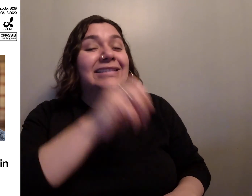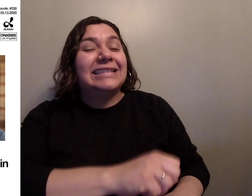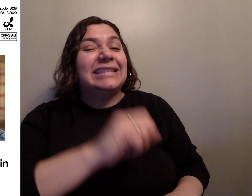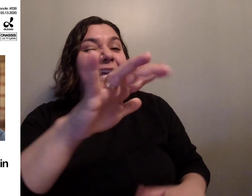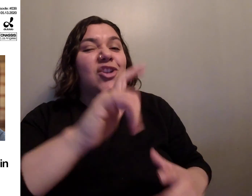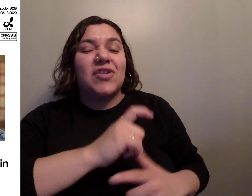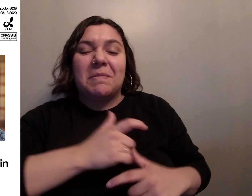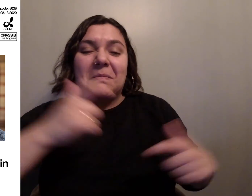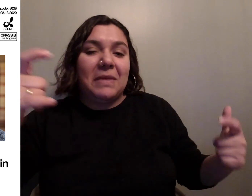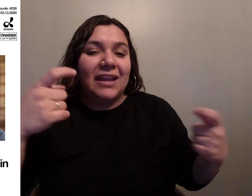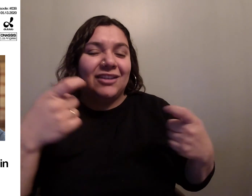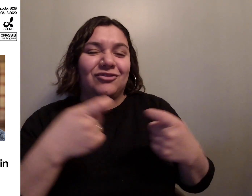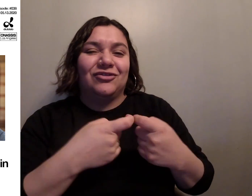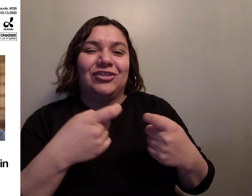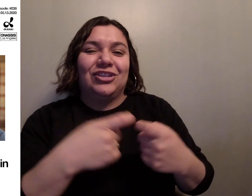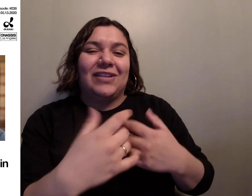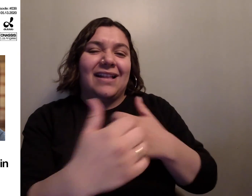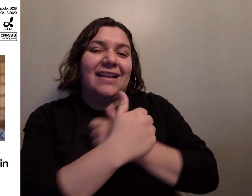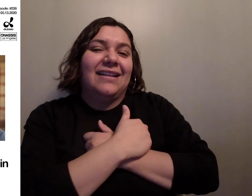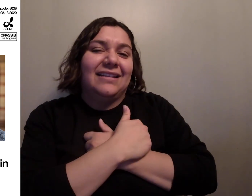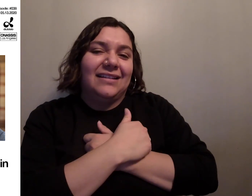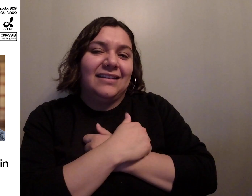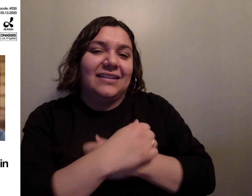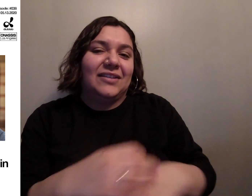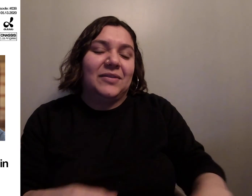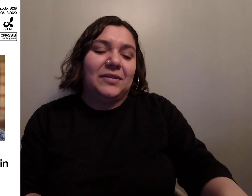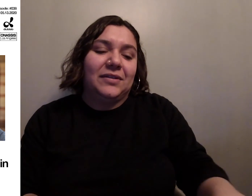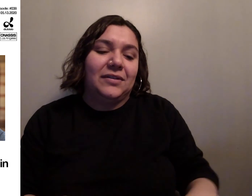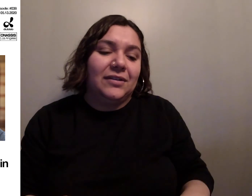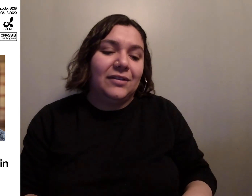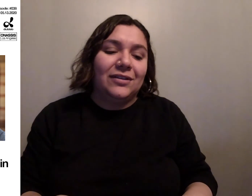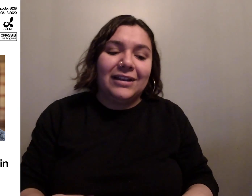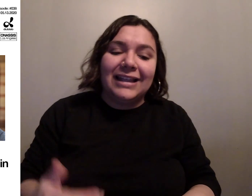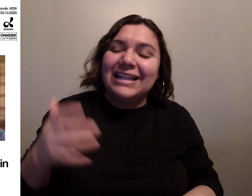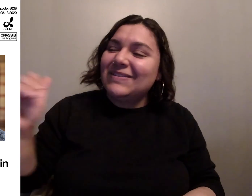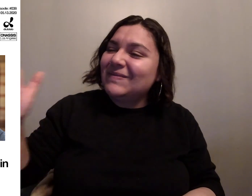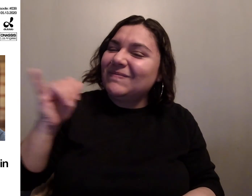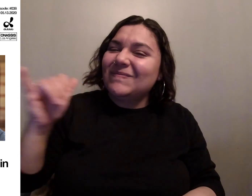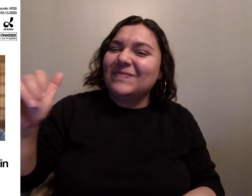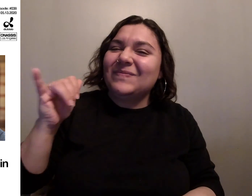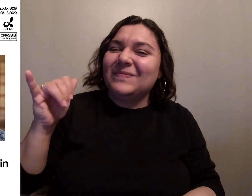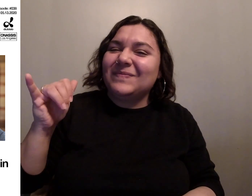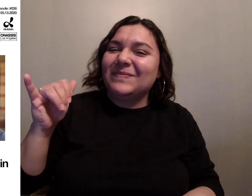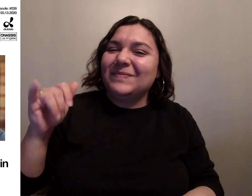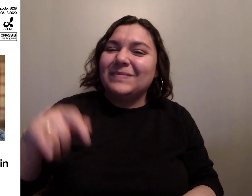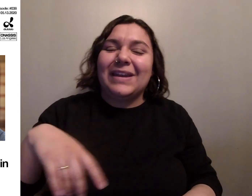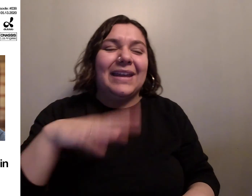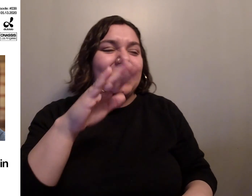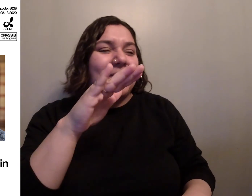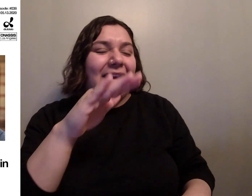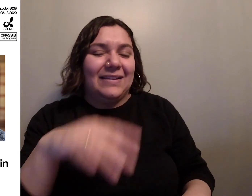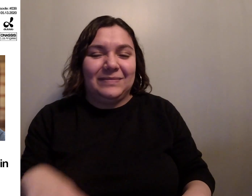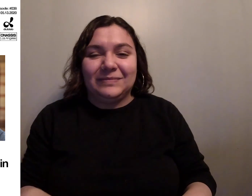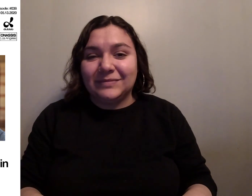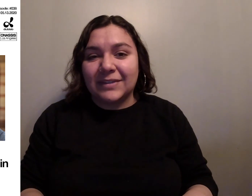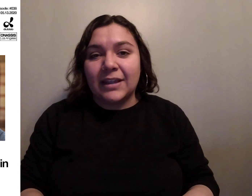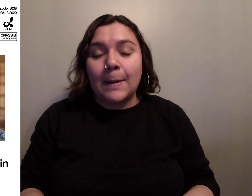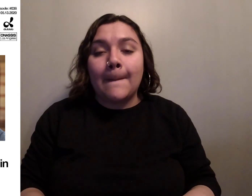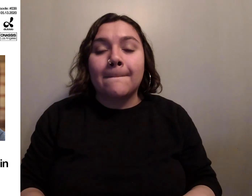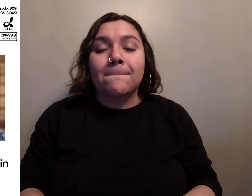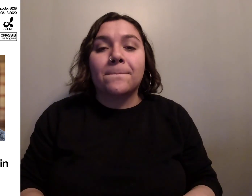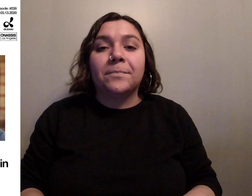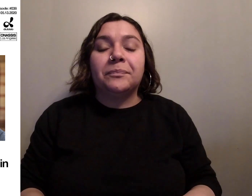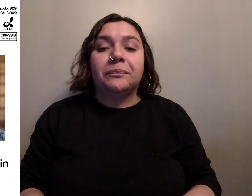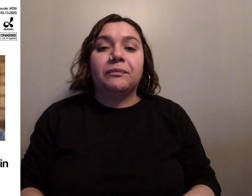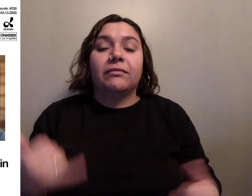to you as well, Paul. And I send you a huge, for the moment, virtual hug. And right back to